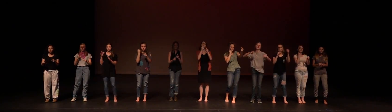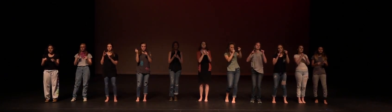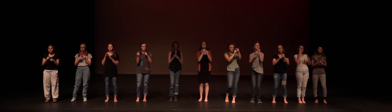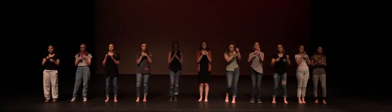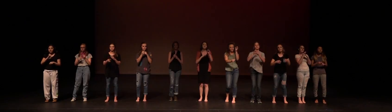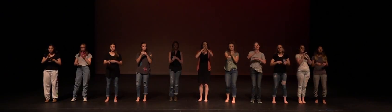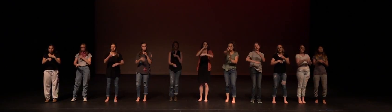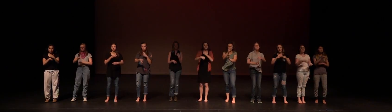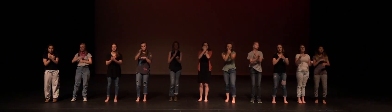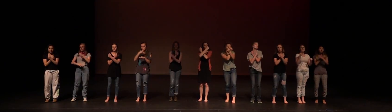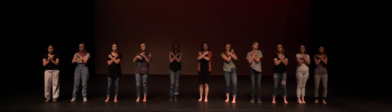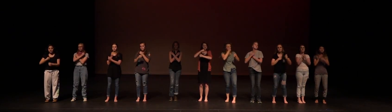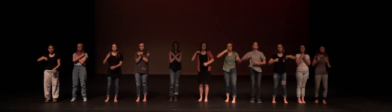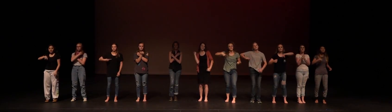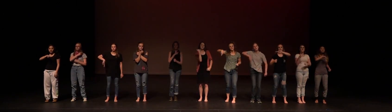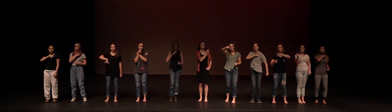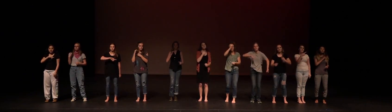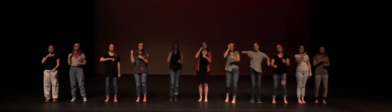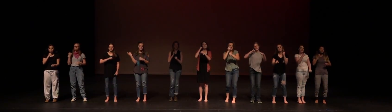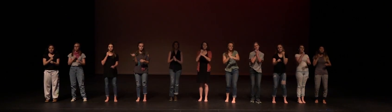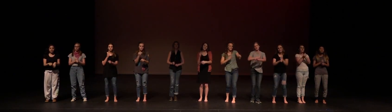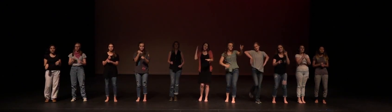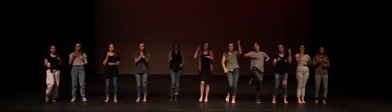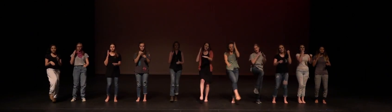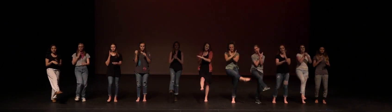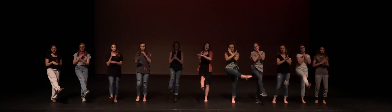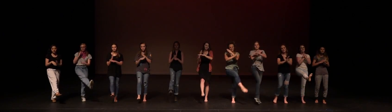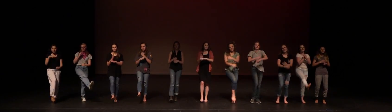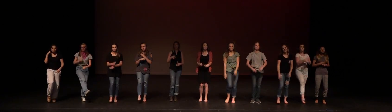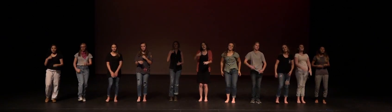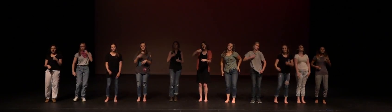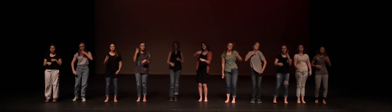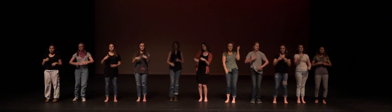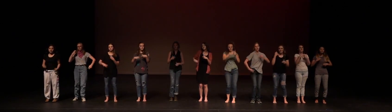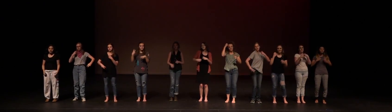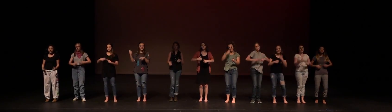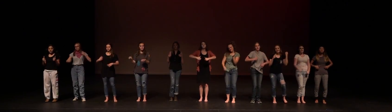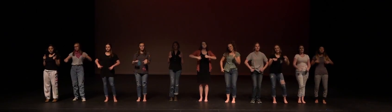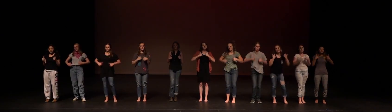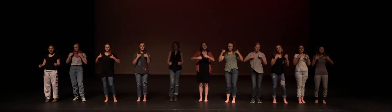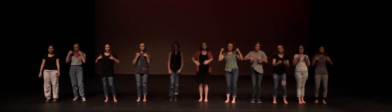and shit. Spend three deep, drink and drink. It's a hard knock line.